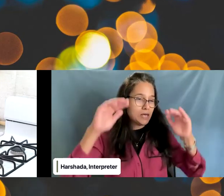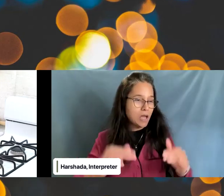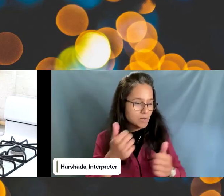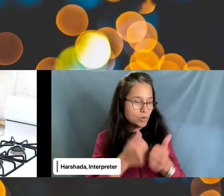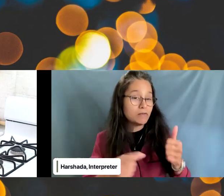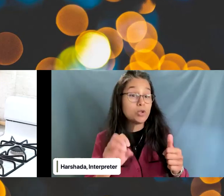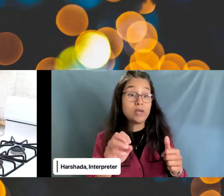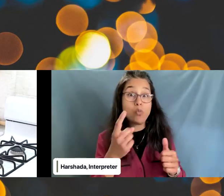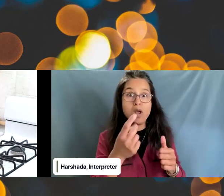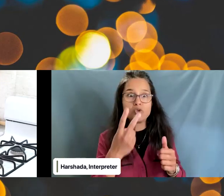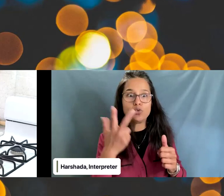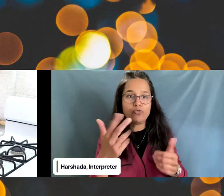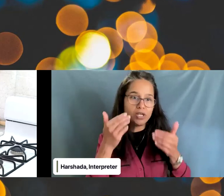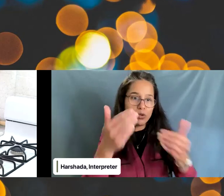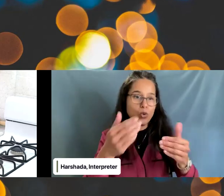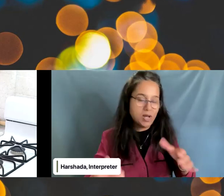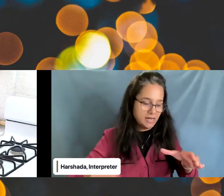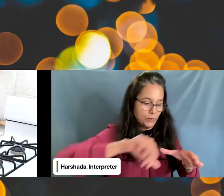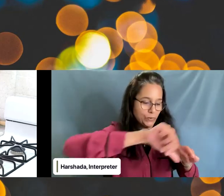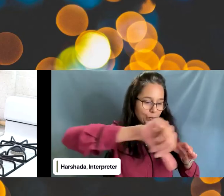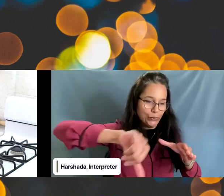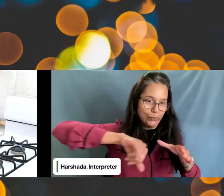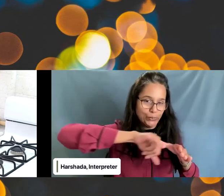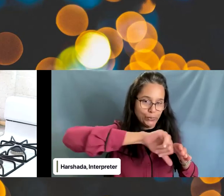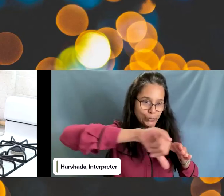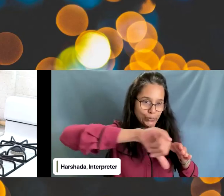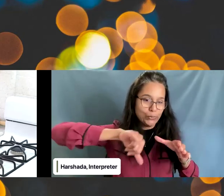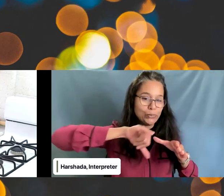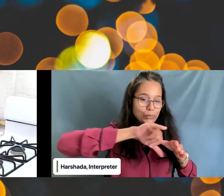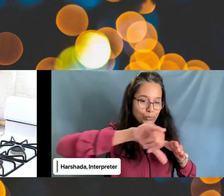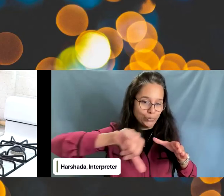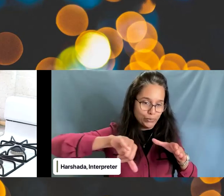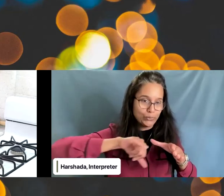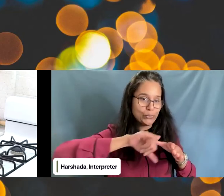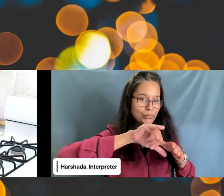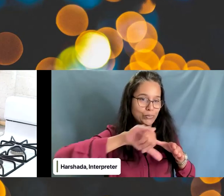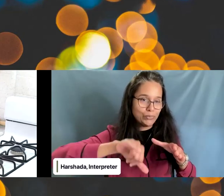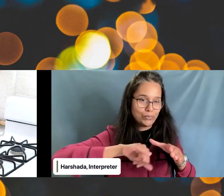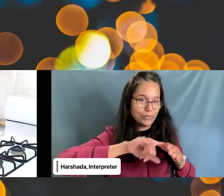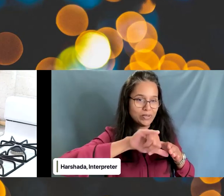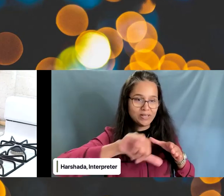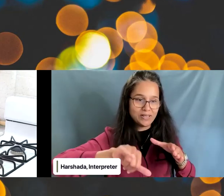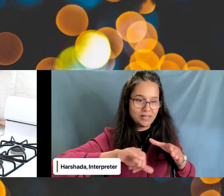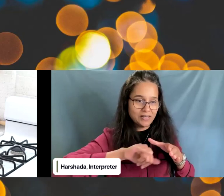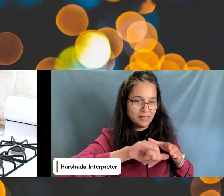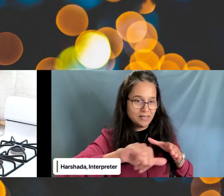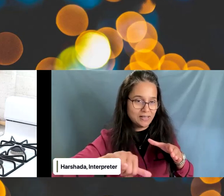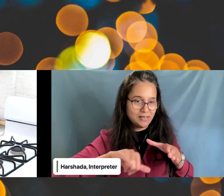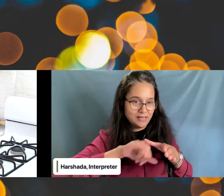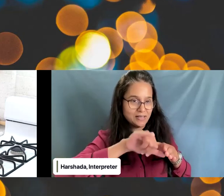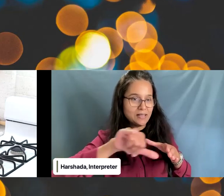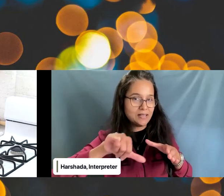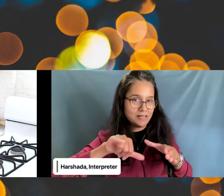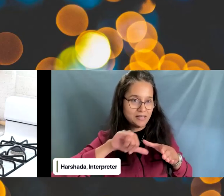the genuine pirate, I presume. I'm kidding. You guys. All